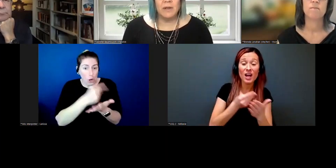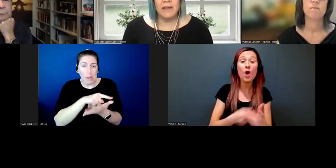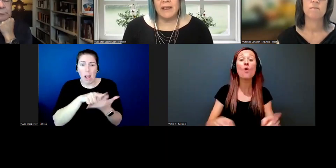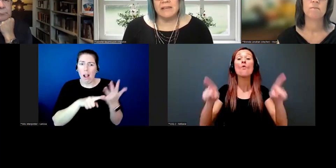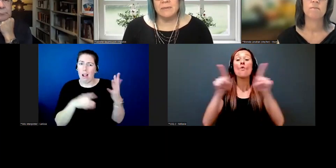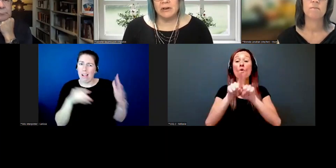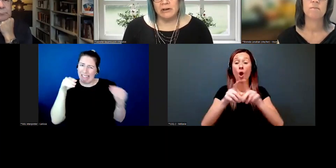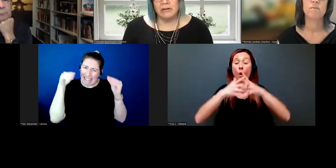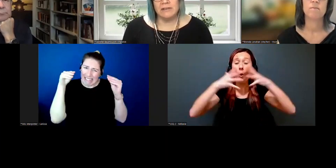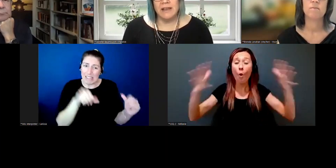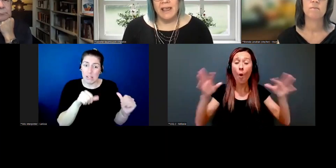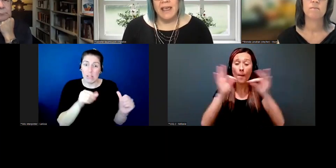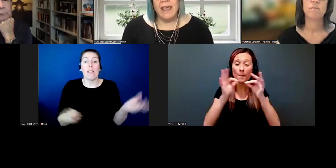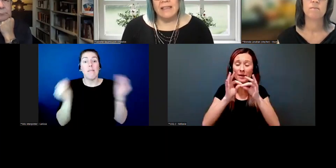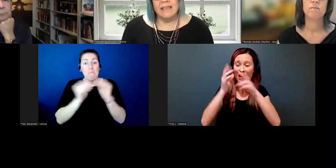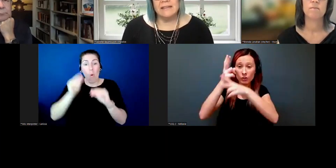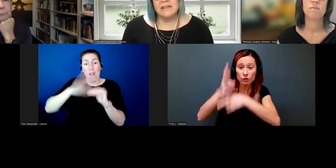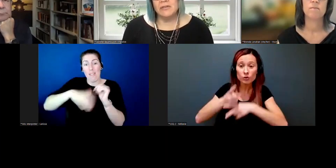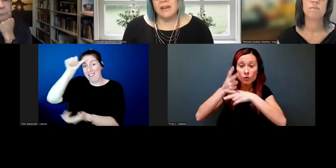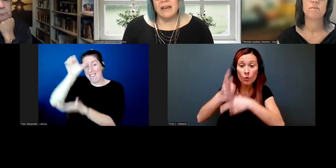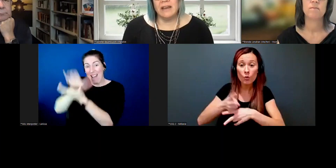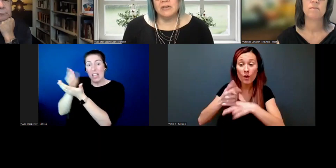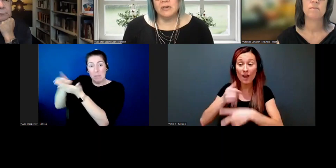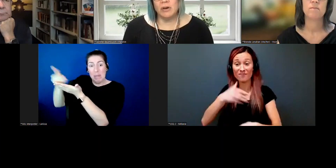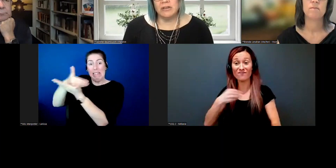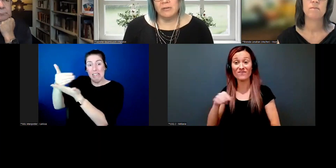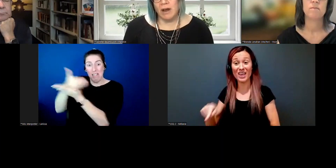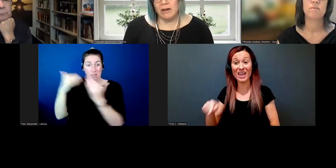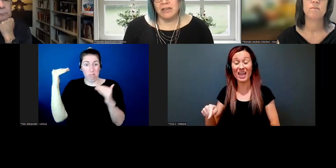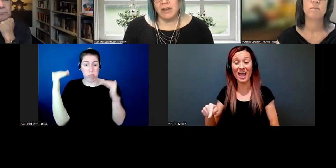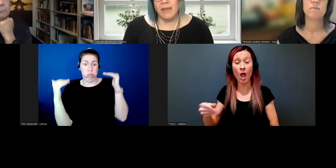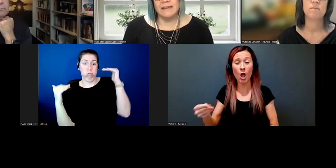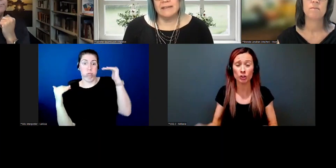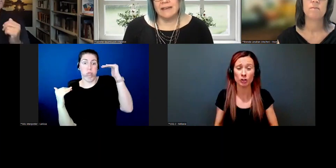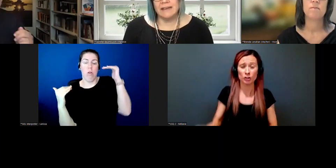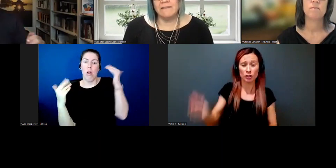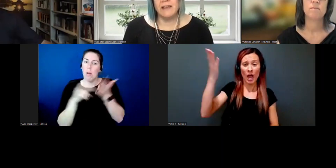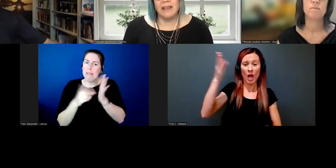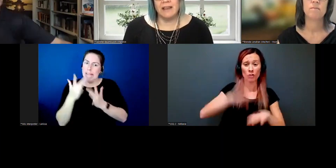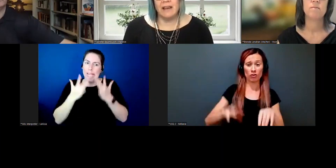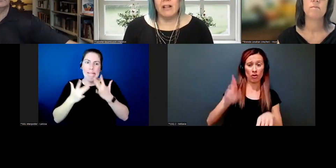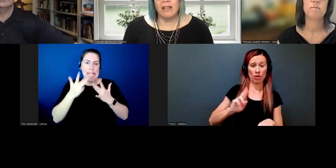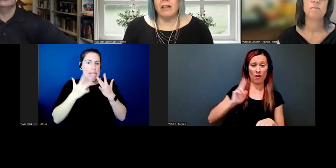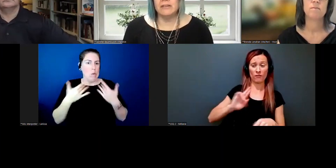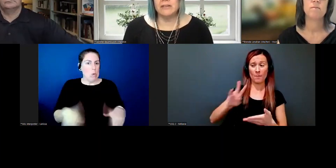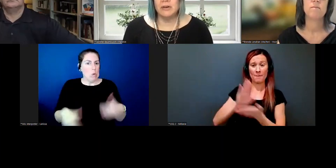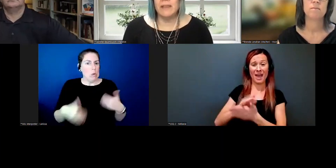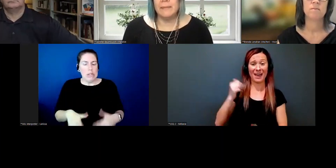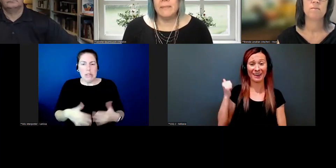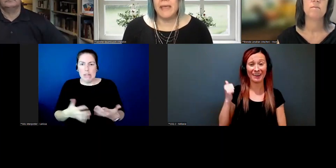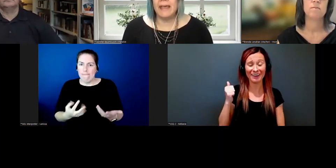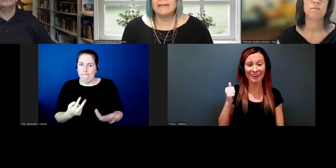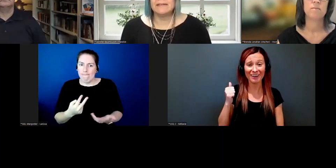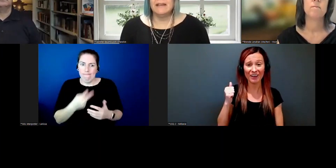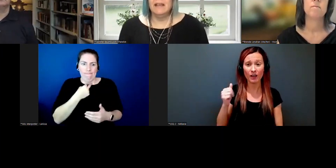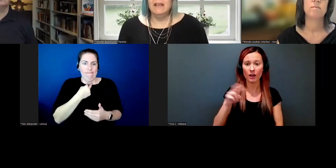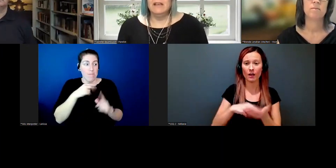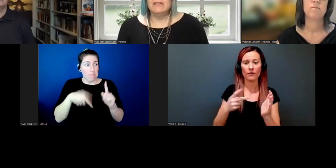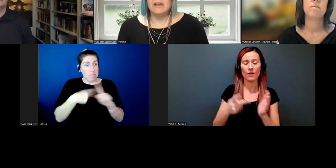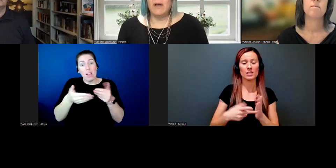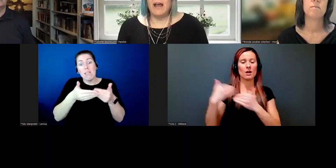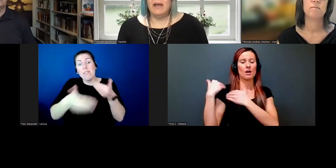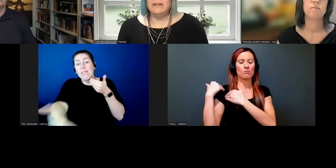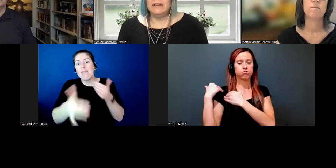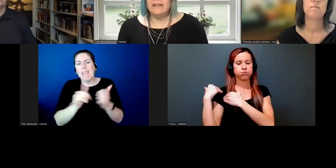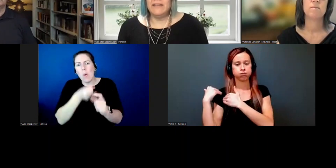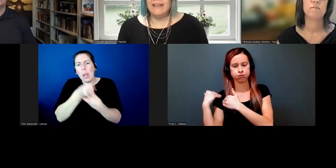than what my husband earns. And this is creating short-term hardship and significant long-term impacts.